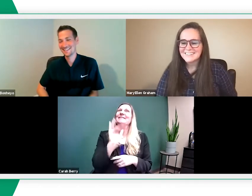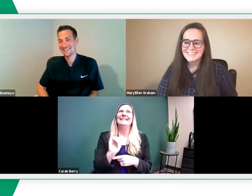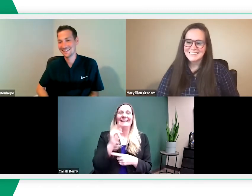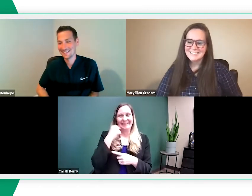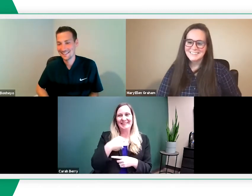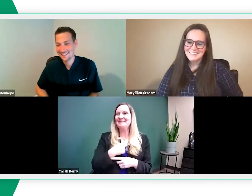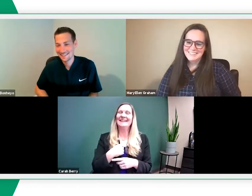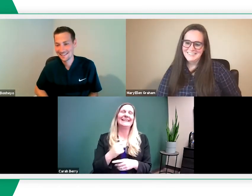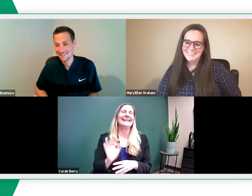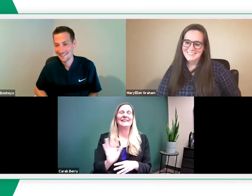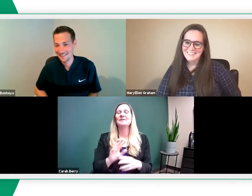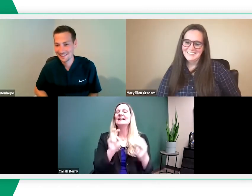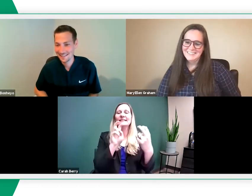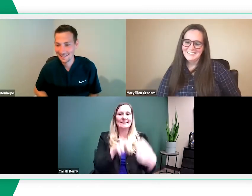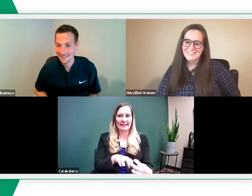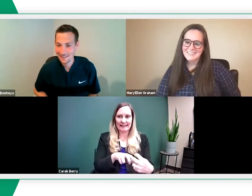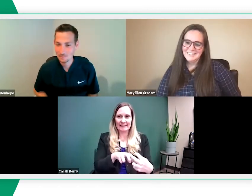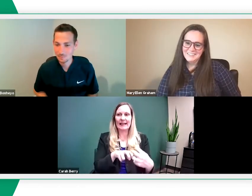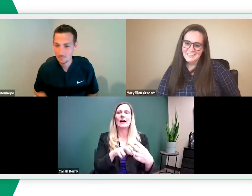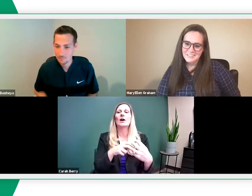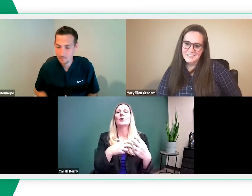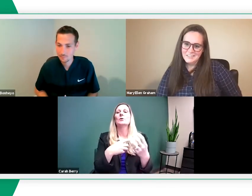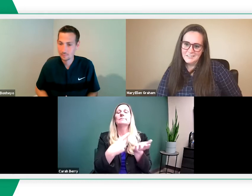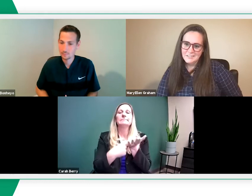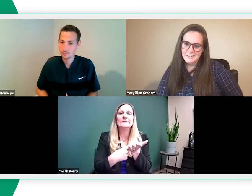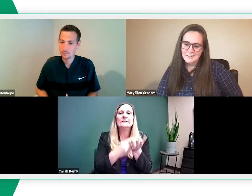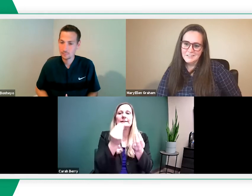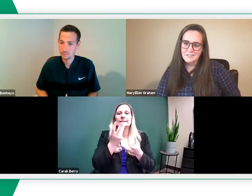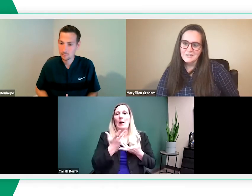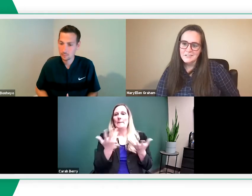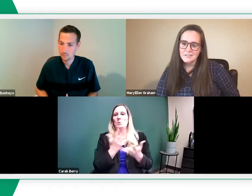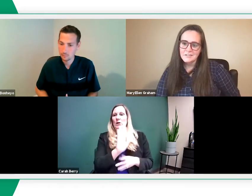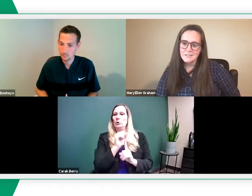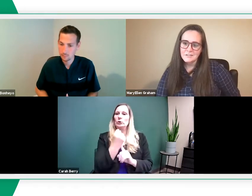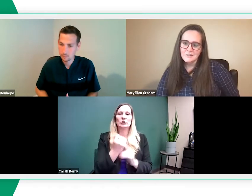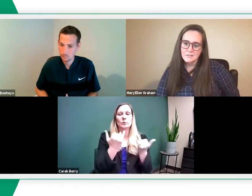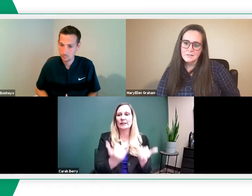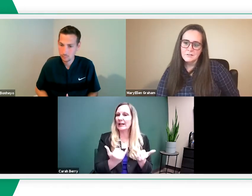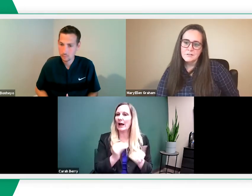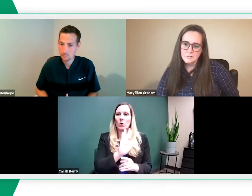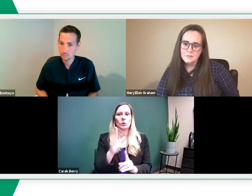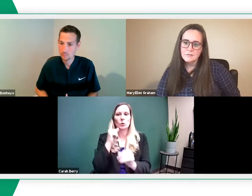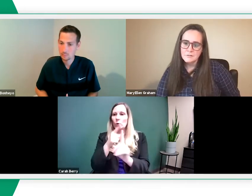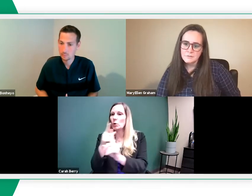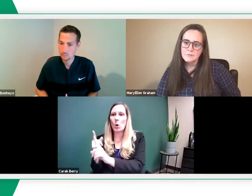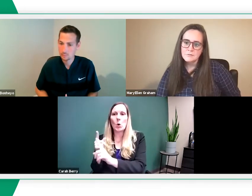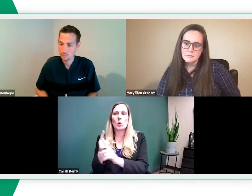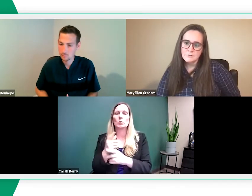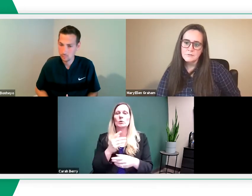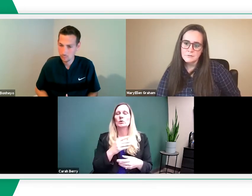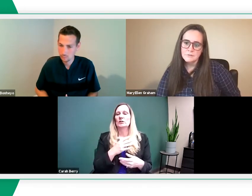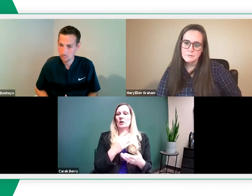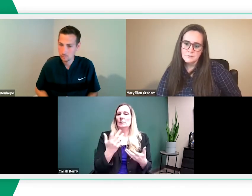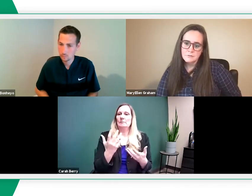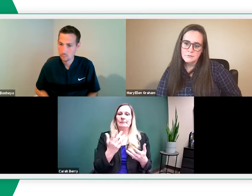Ooh-wee. No, but in actuality, to sit down and to have a discussion, tell me what your situation is,